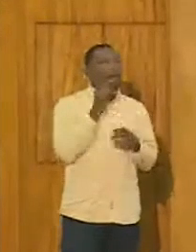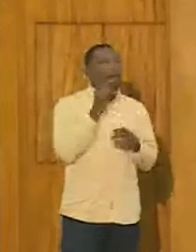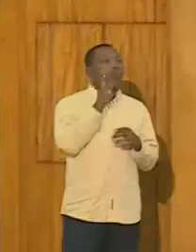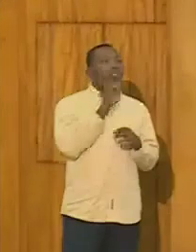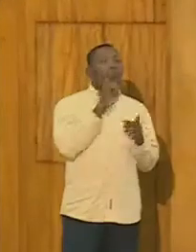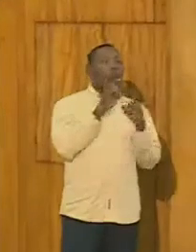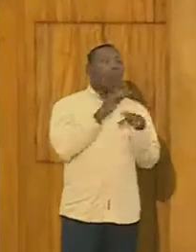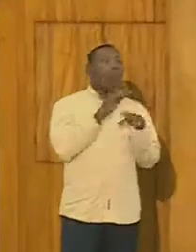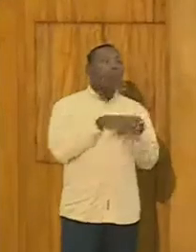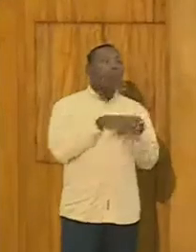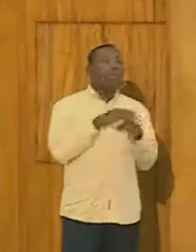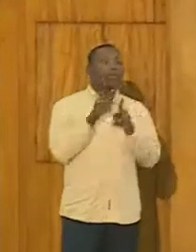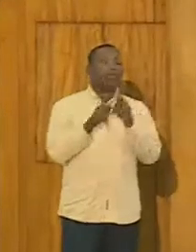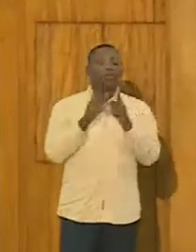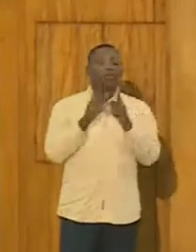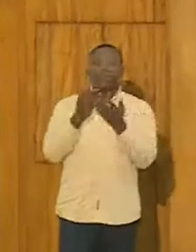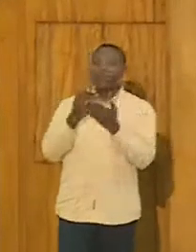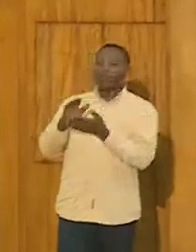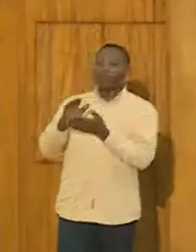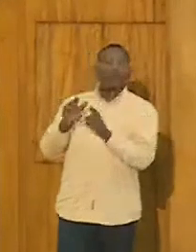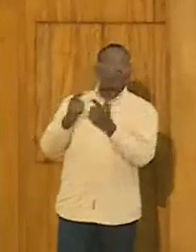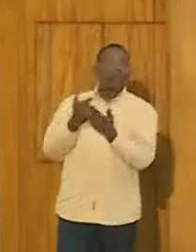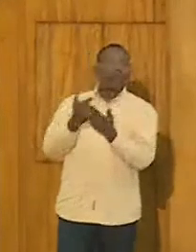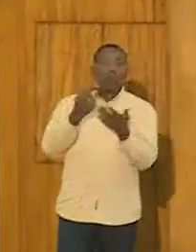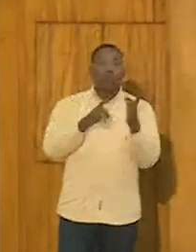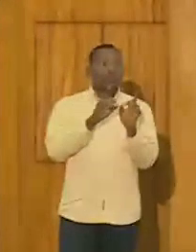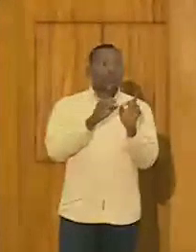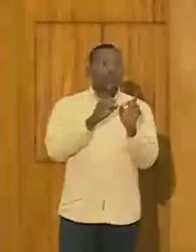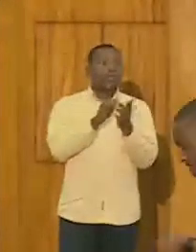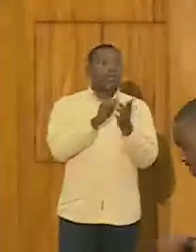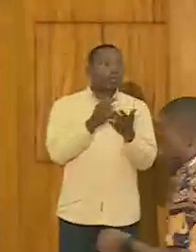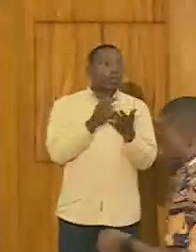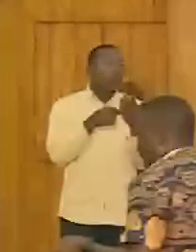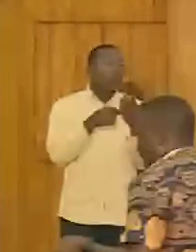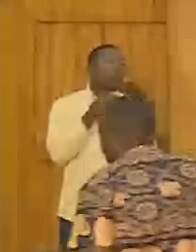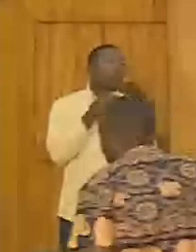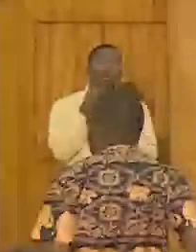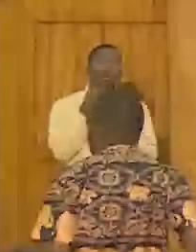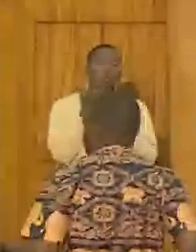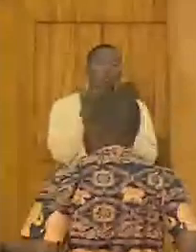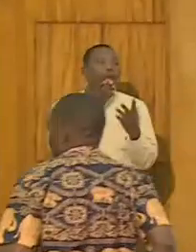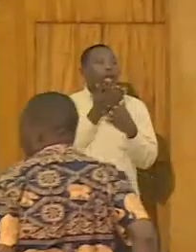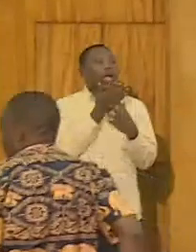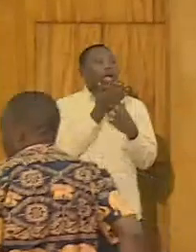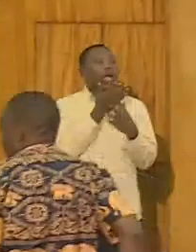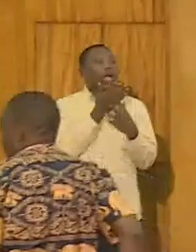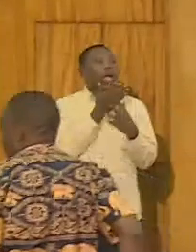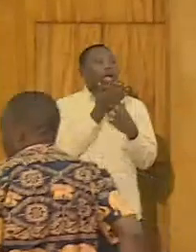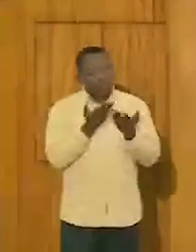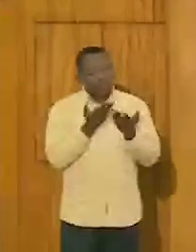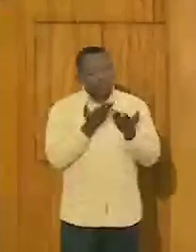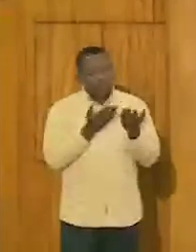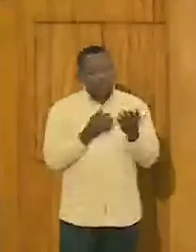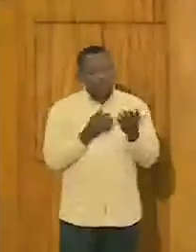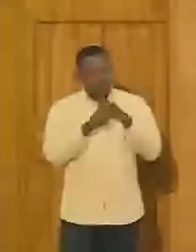on the populations group. So what we did was everybody who was accessing services into our facilities, we were